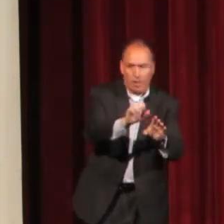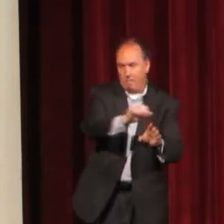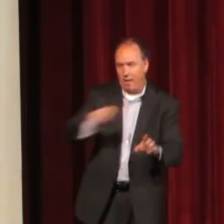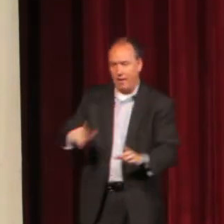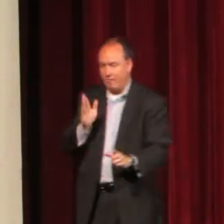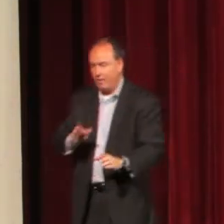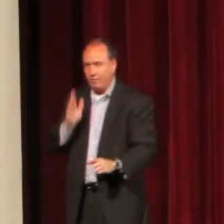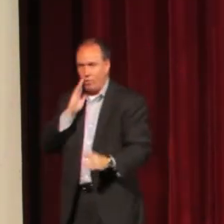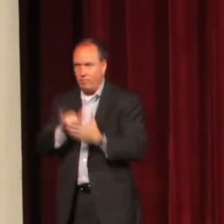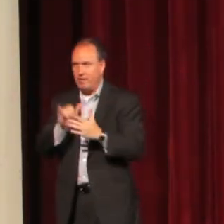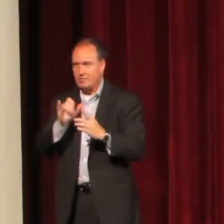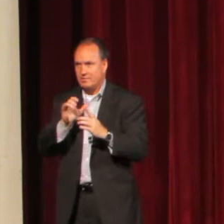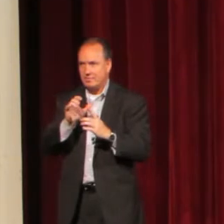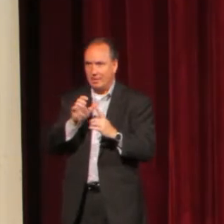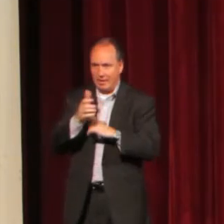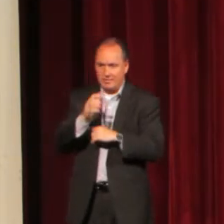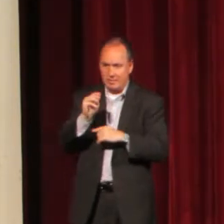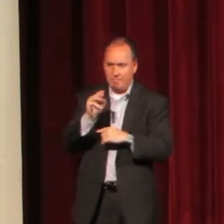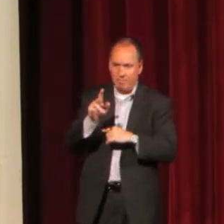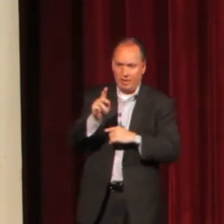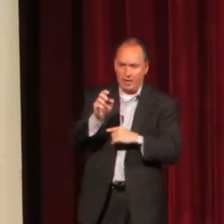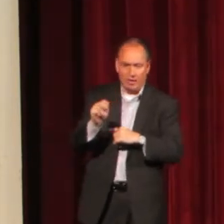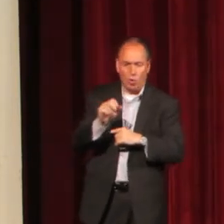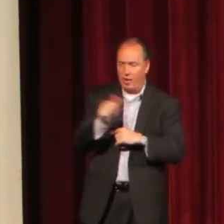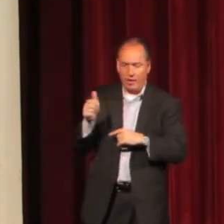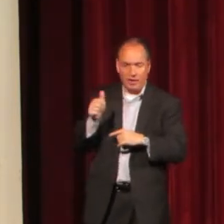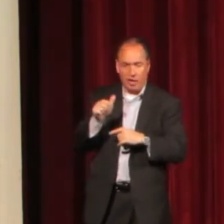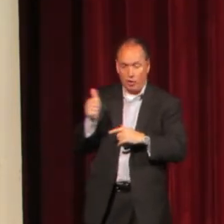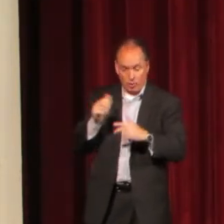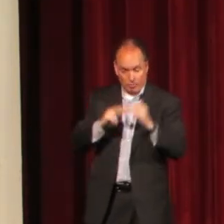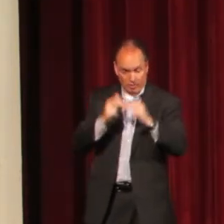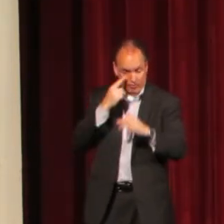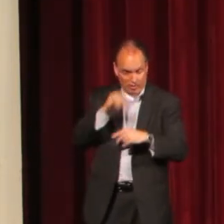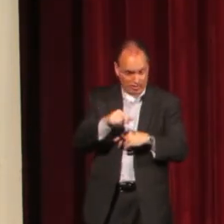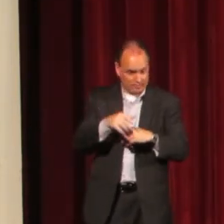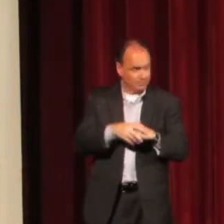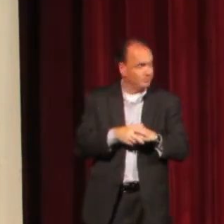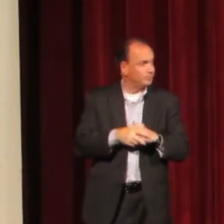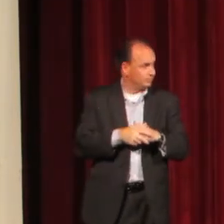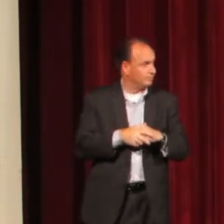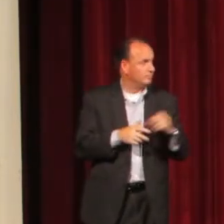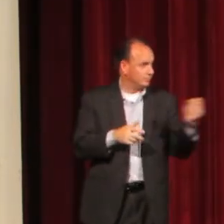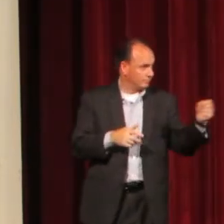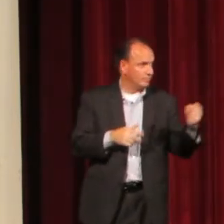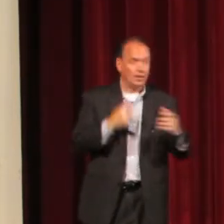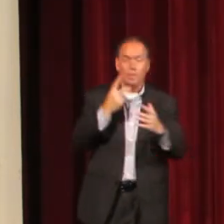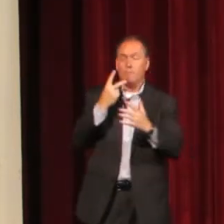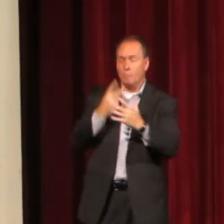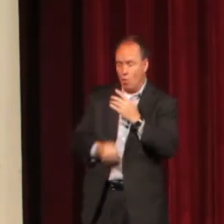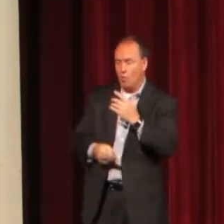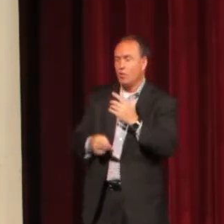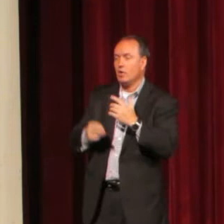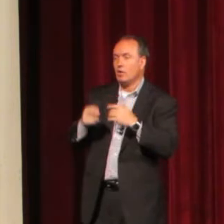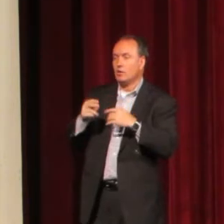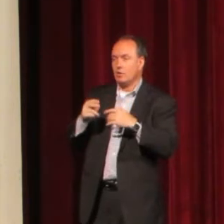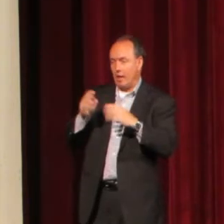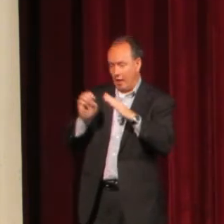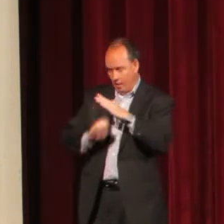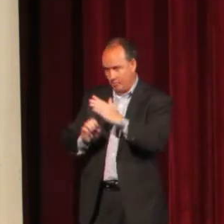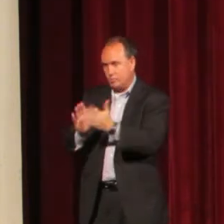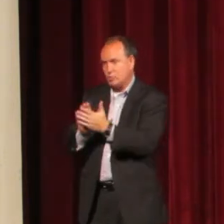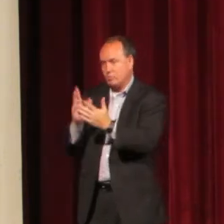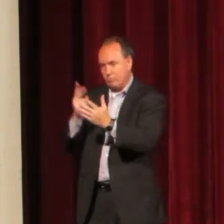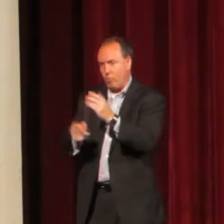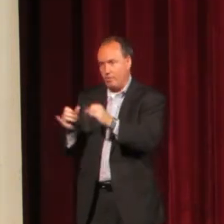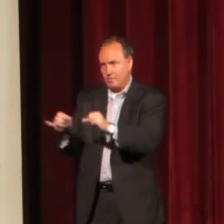never known if that's the case in the game. Yes, or in any of our buildings for that matter. Yeah, both elementaries are the